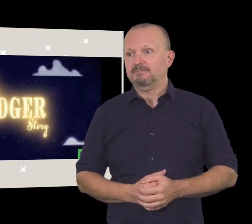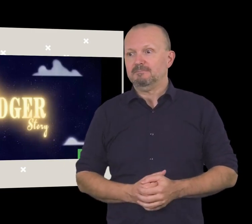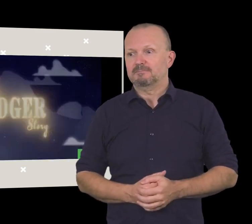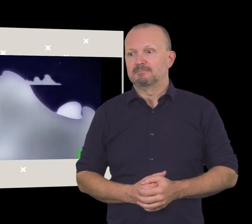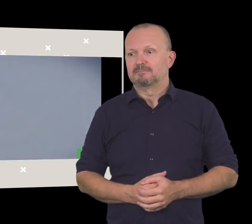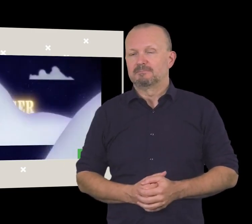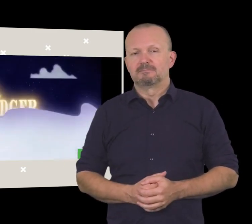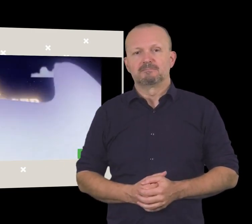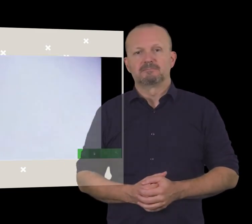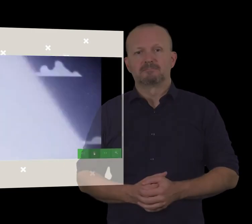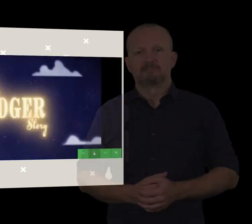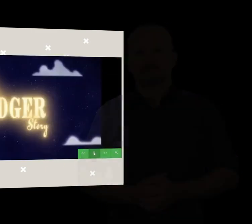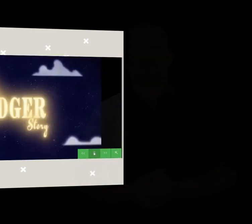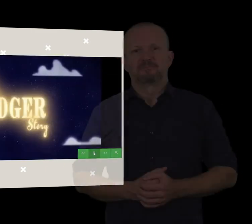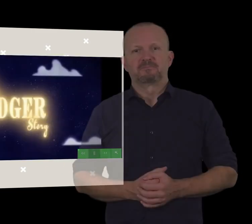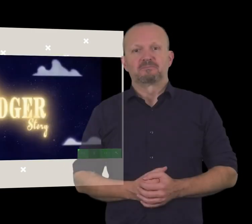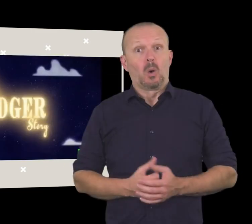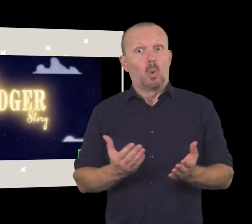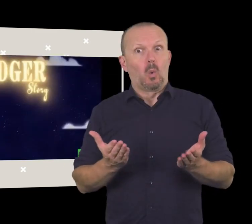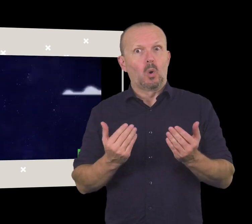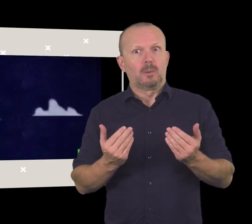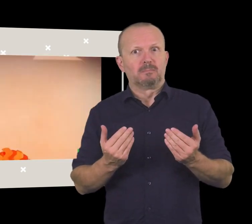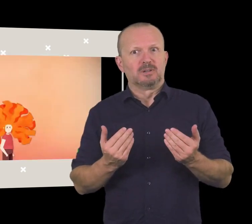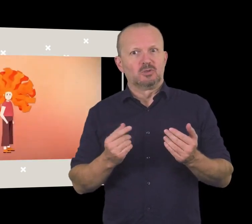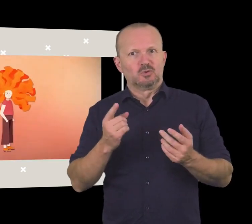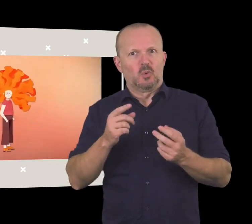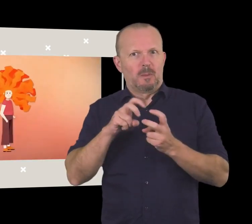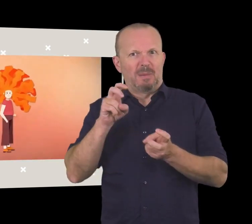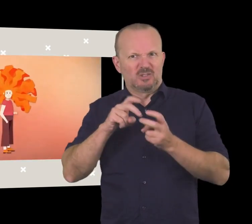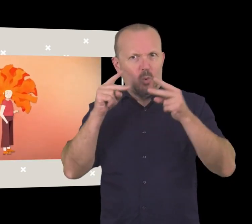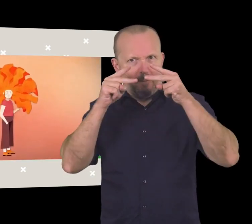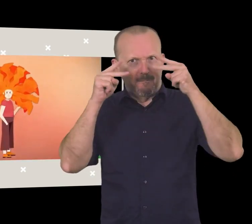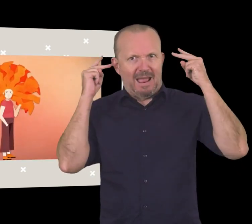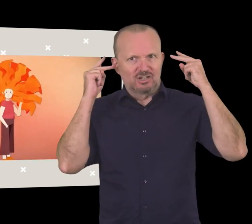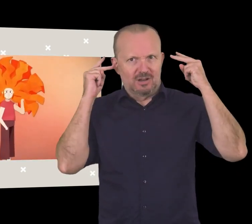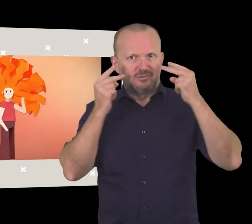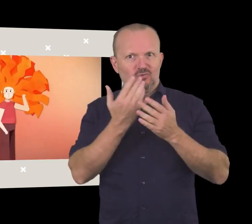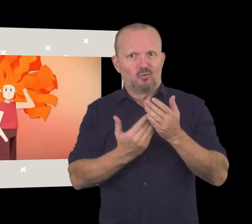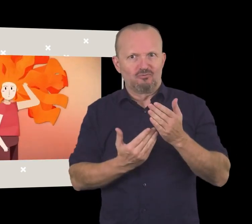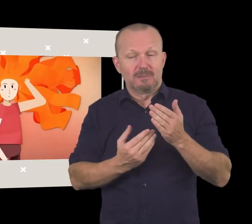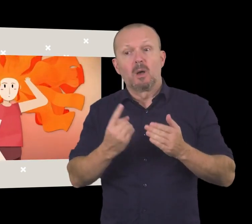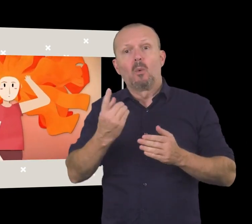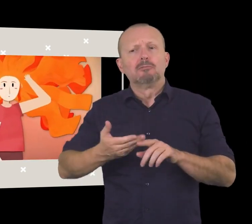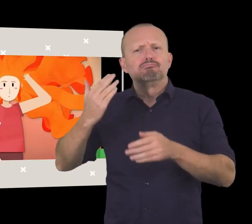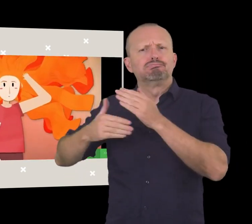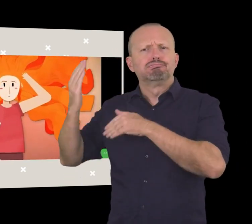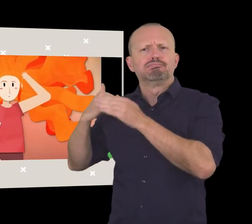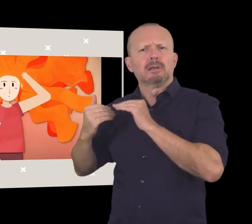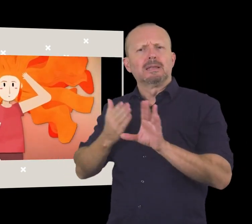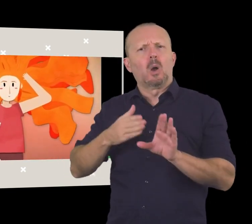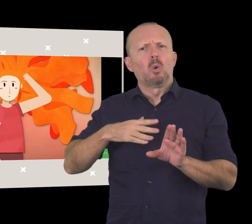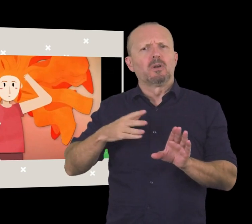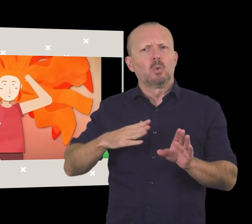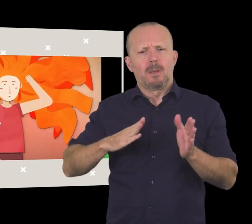Awesome. So we're going to start. Are you ready? Welcome to the Badger story. Once upon a time, there was a young lady